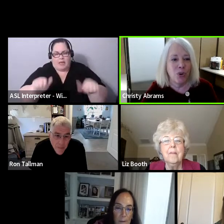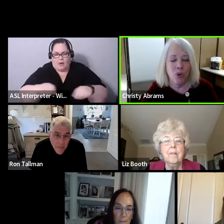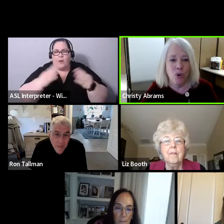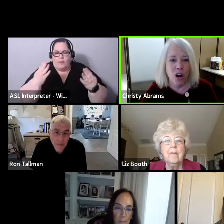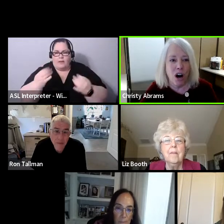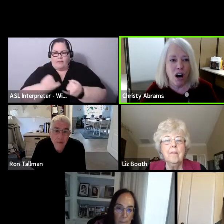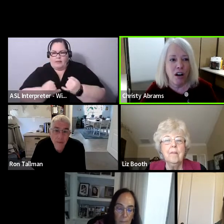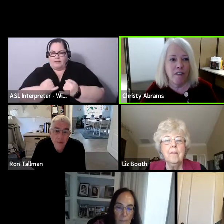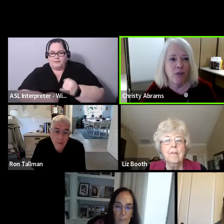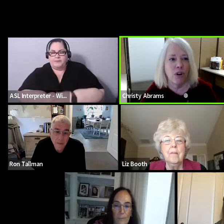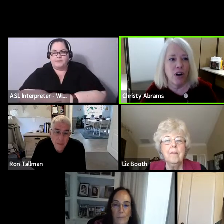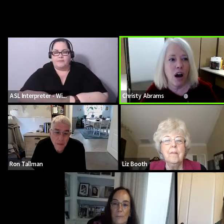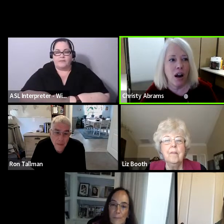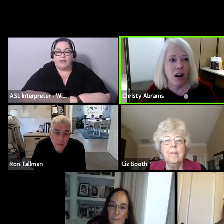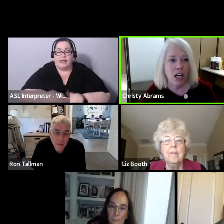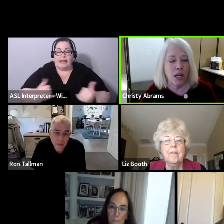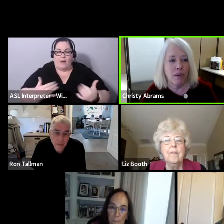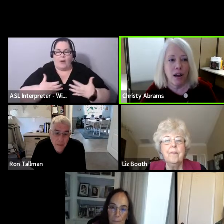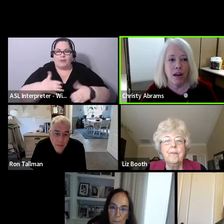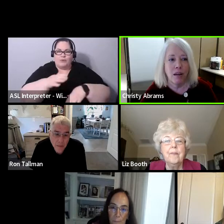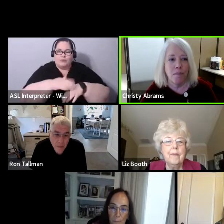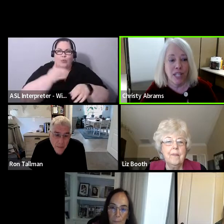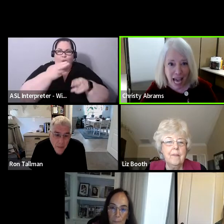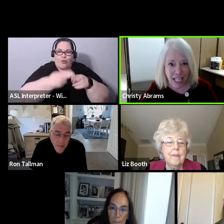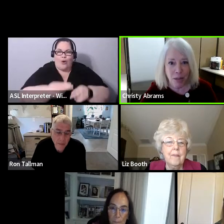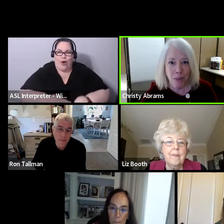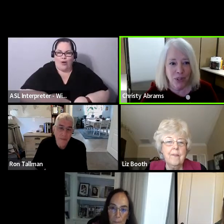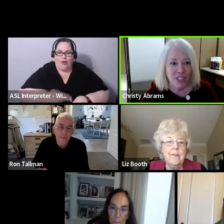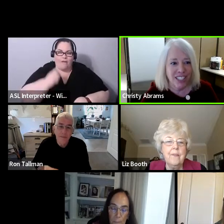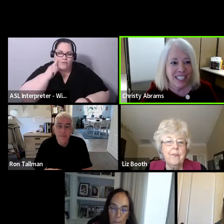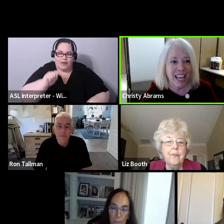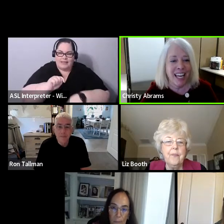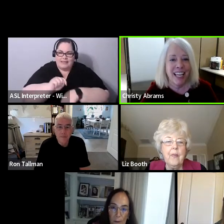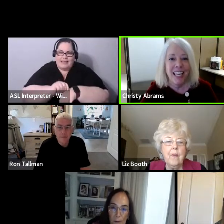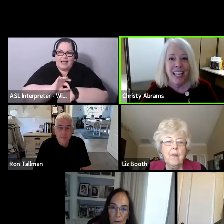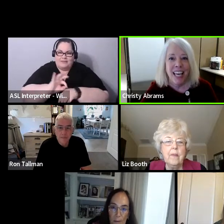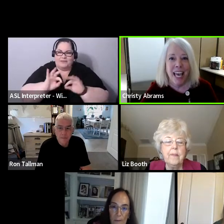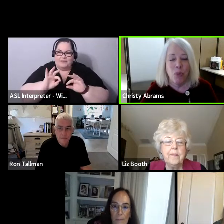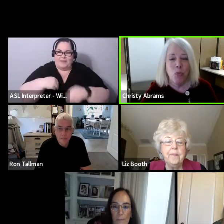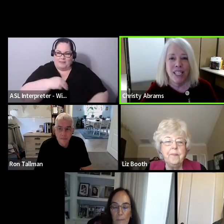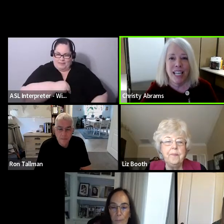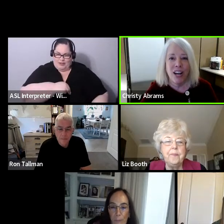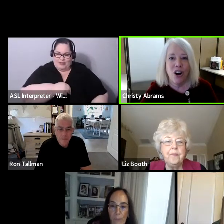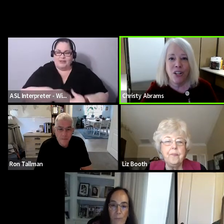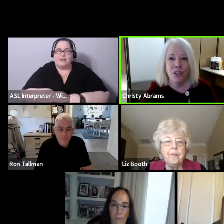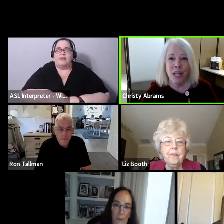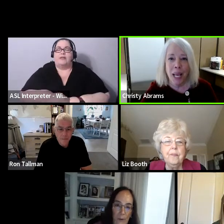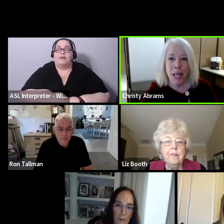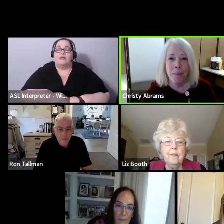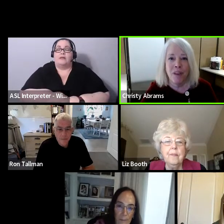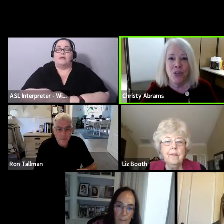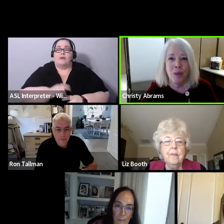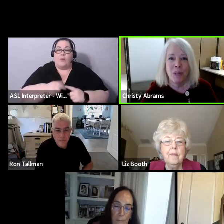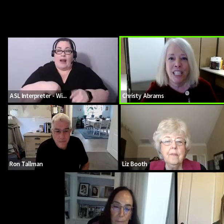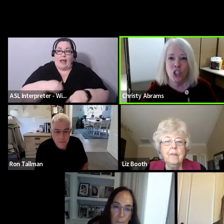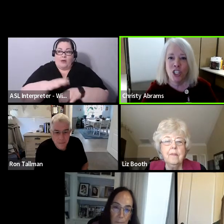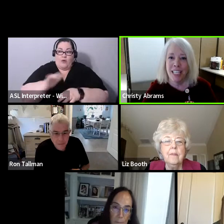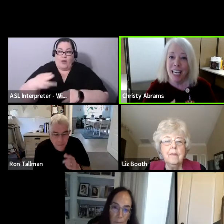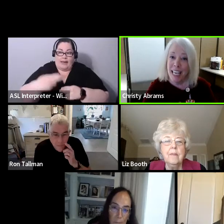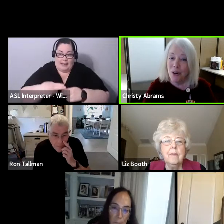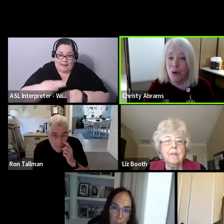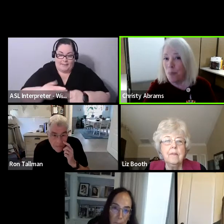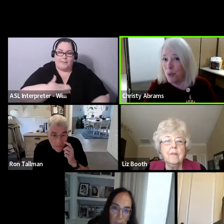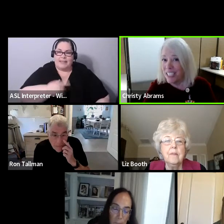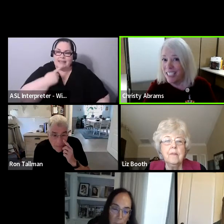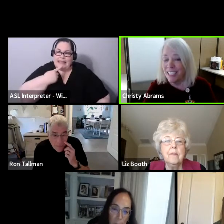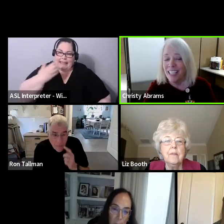and do a roll call for our task members today. And once I call your name, if you could please just